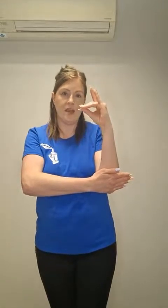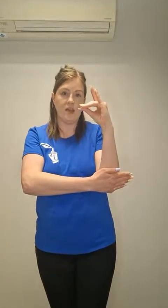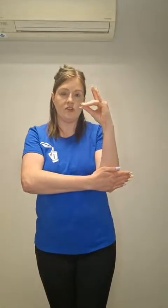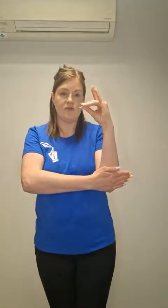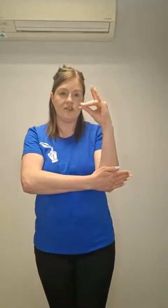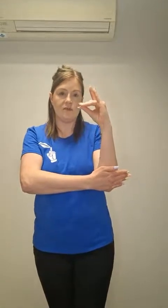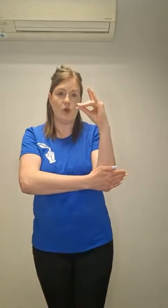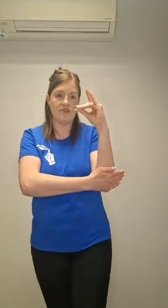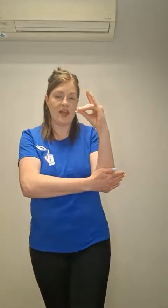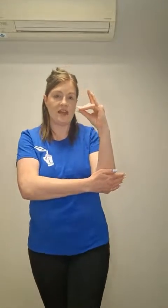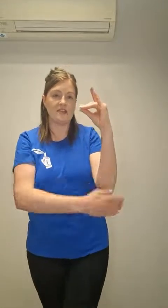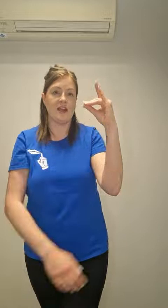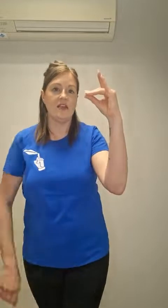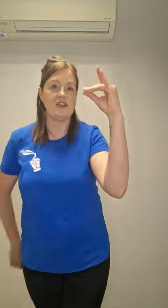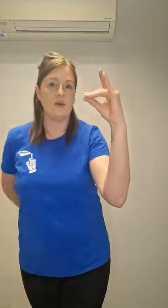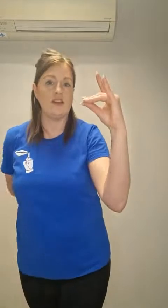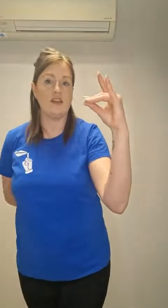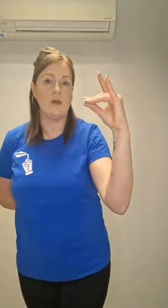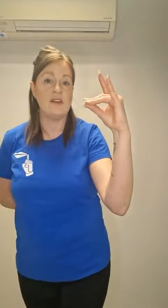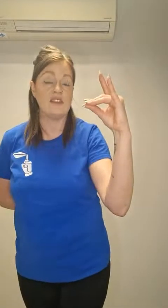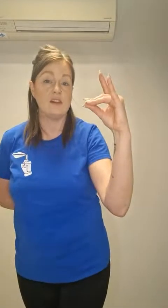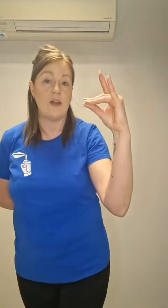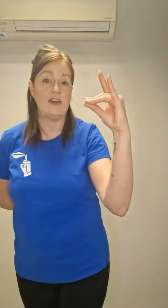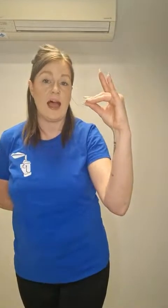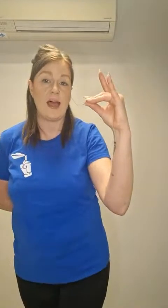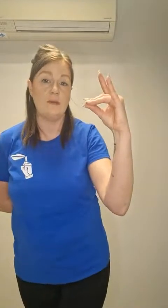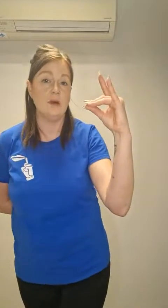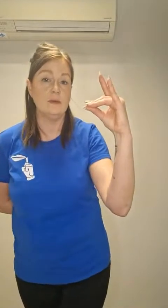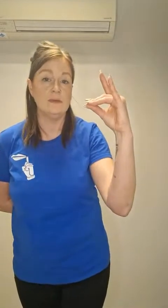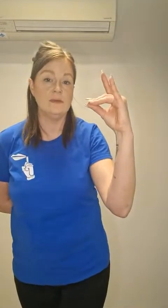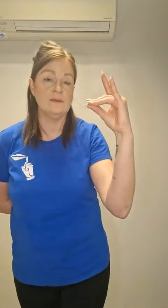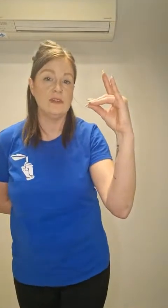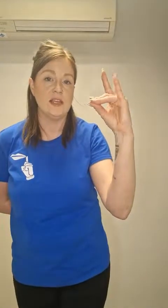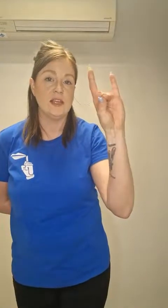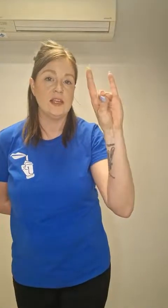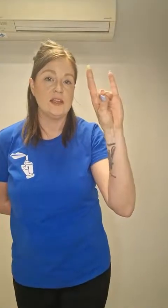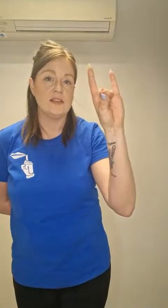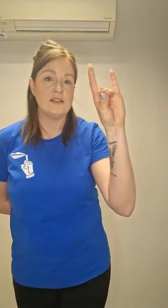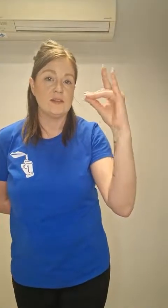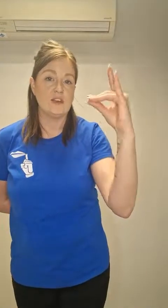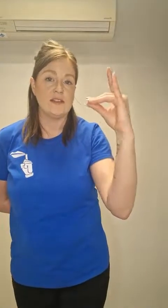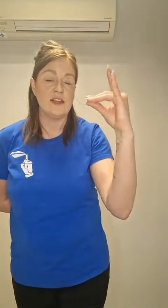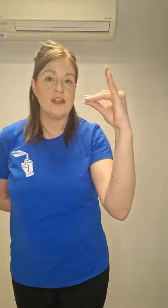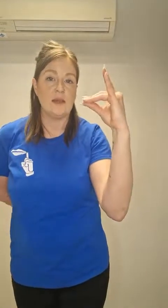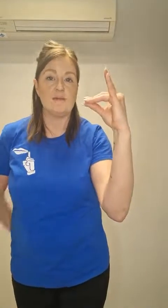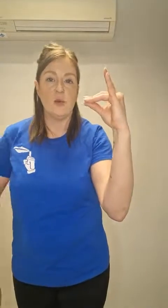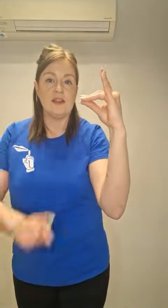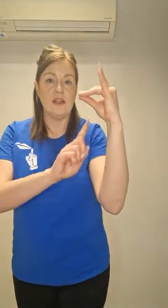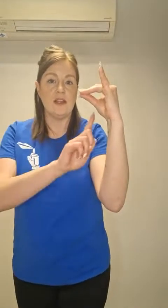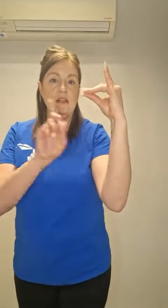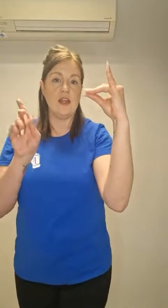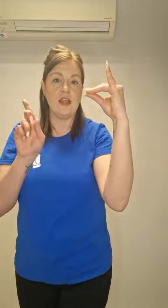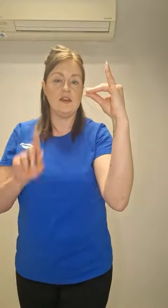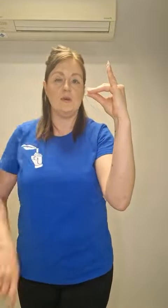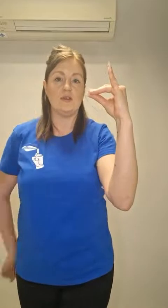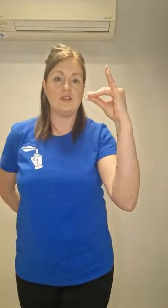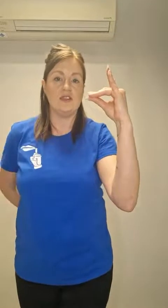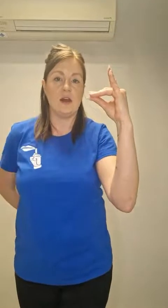Just for some context, this on its own is the sign for animal. So just this, and it's pointing in towards yourself.